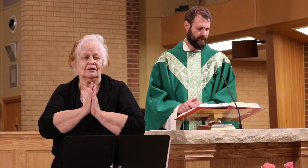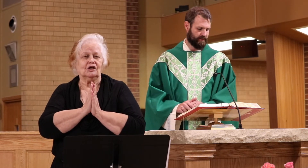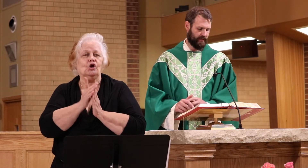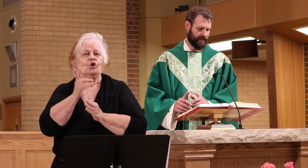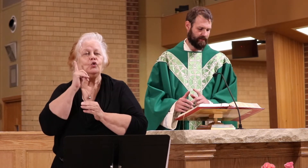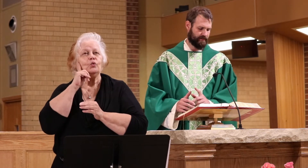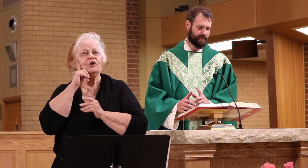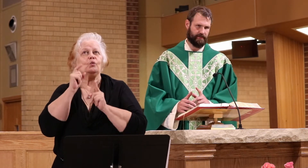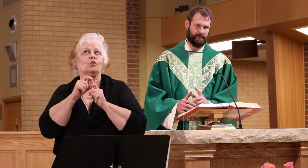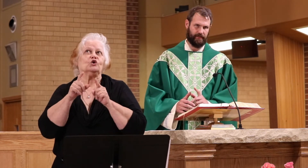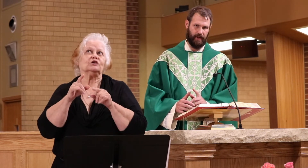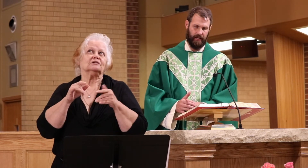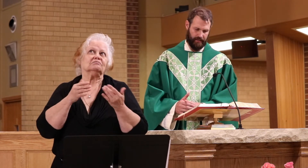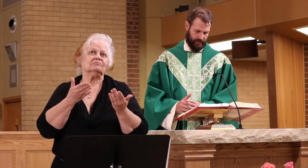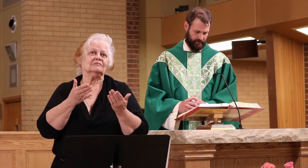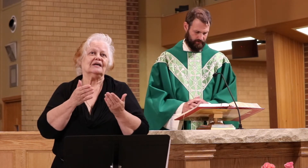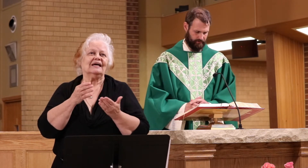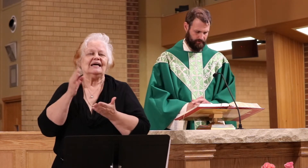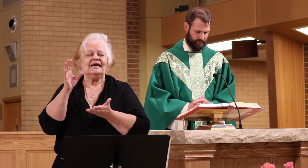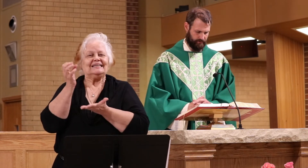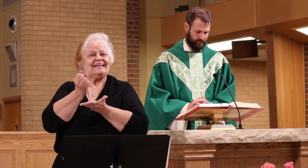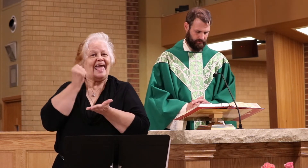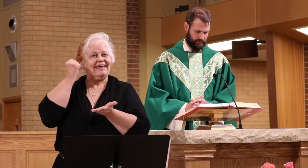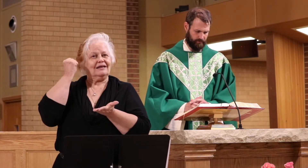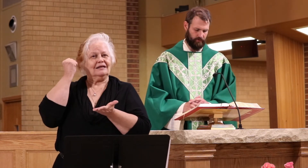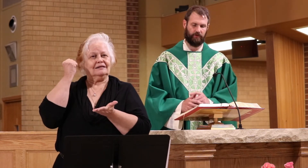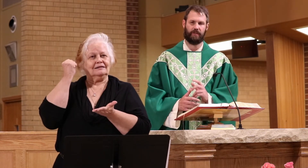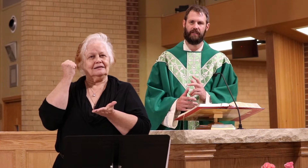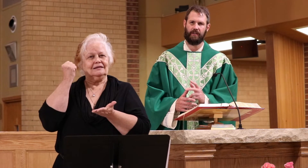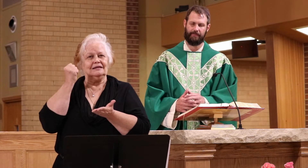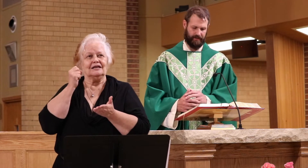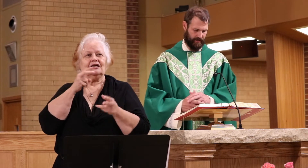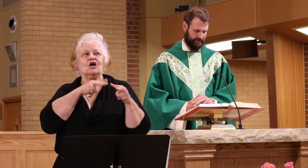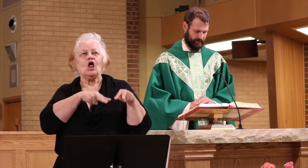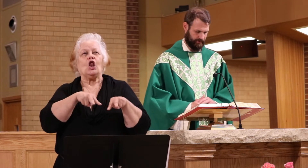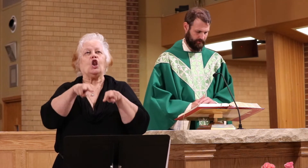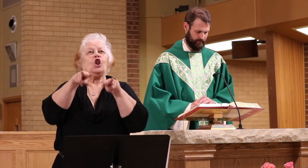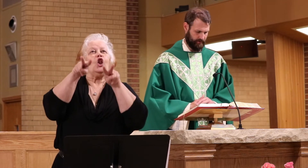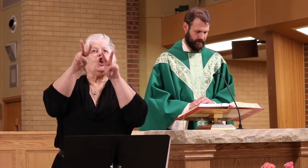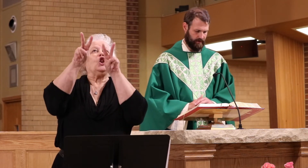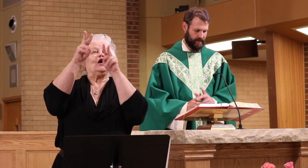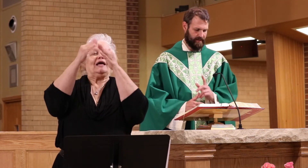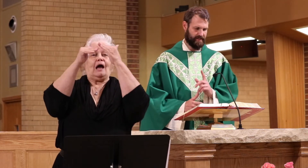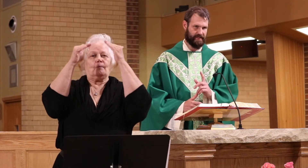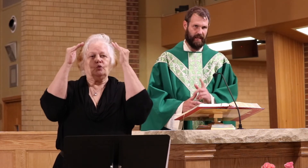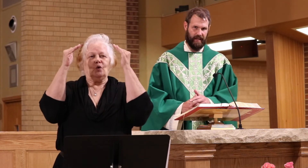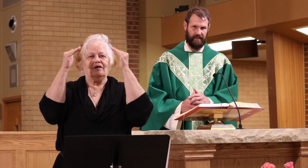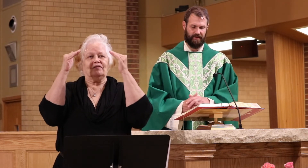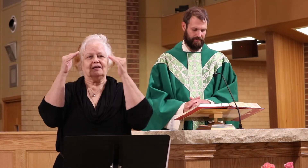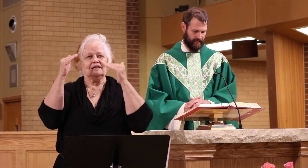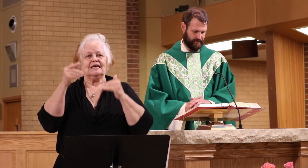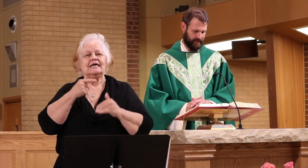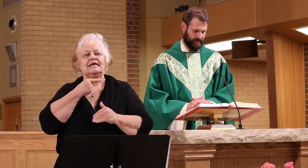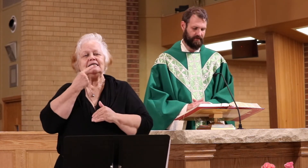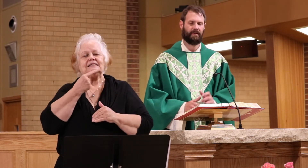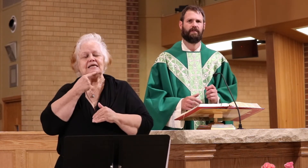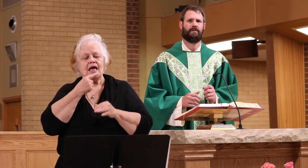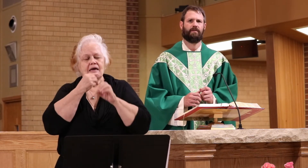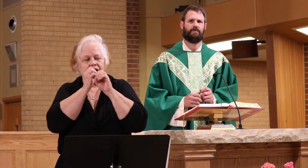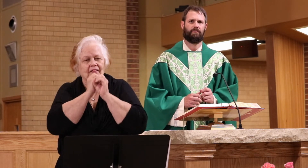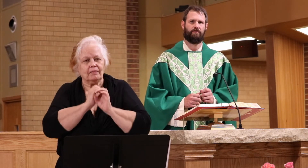You'll hear words like taking, looking up to heaven, saying the